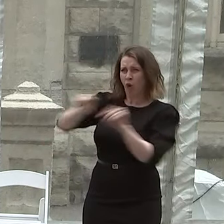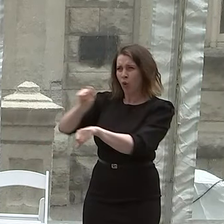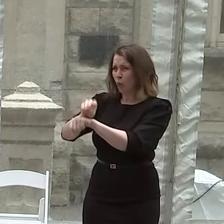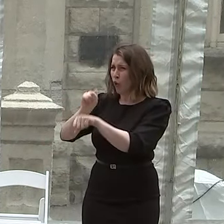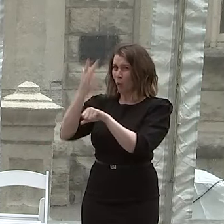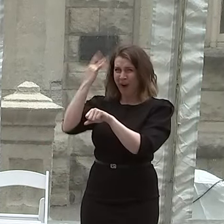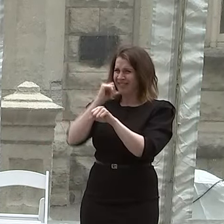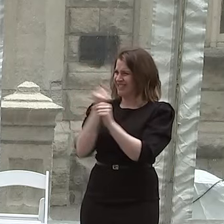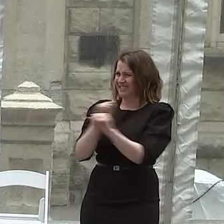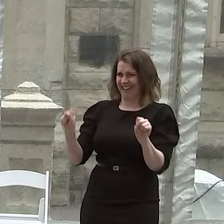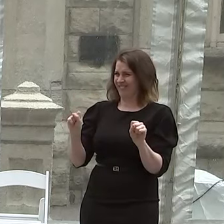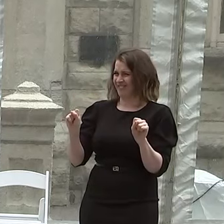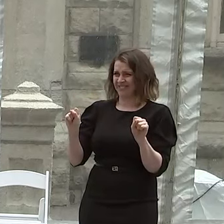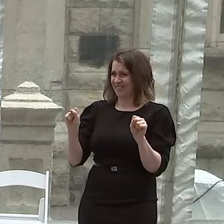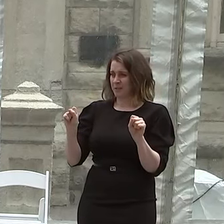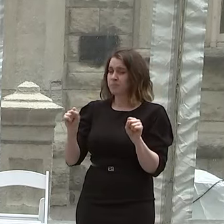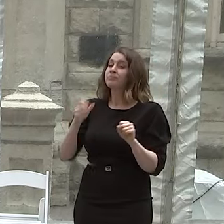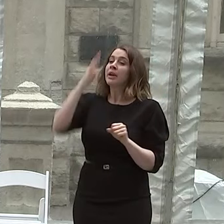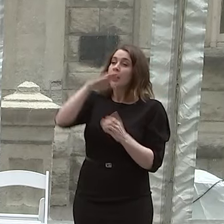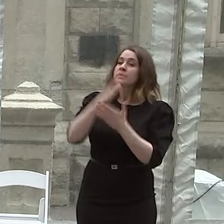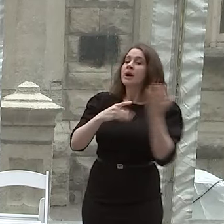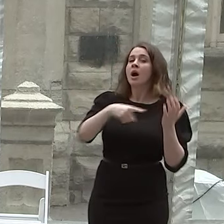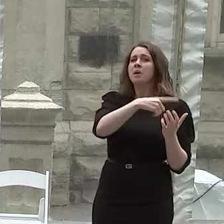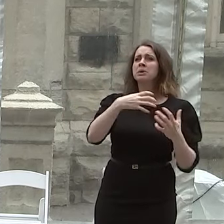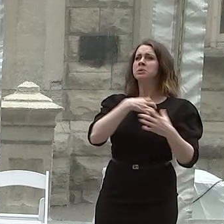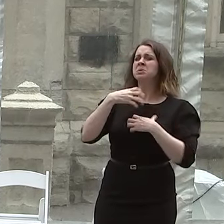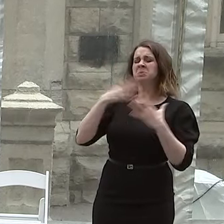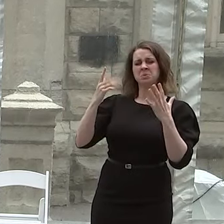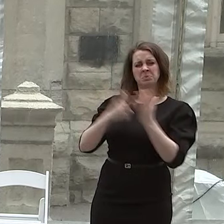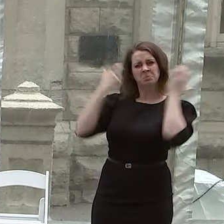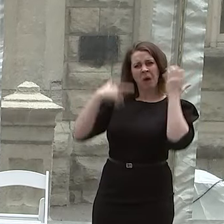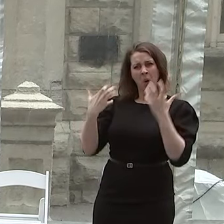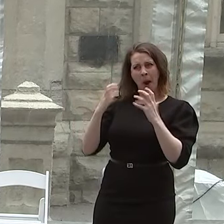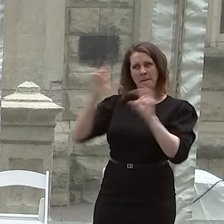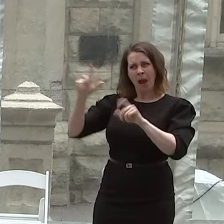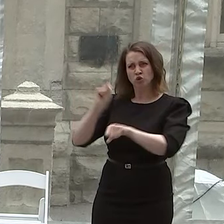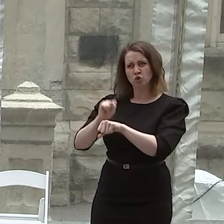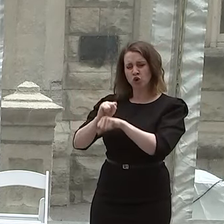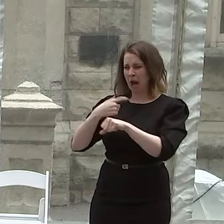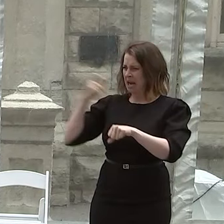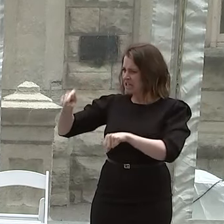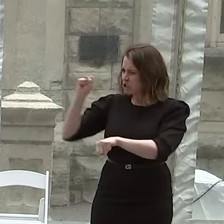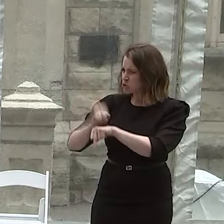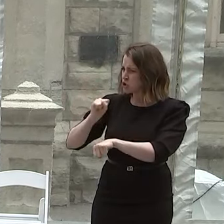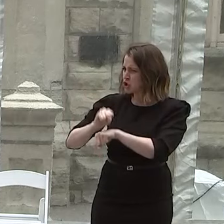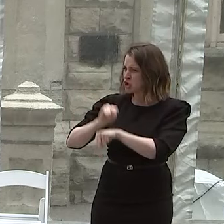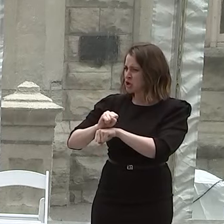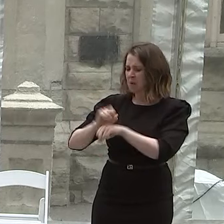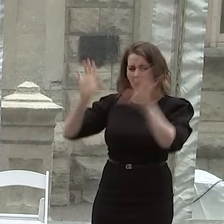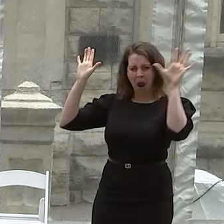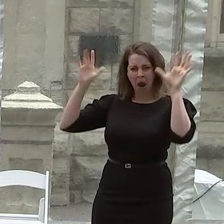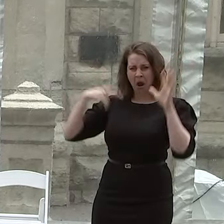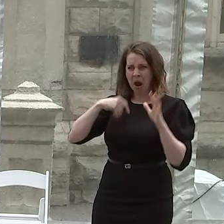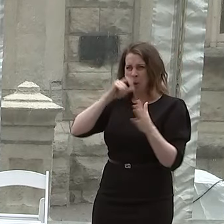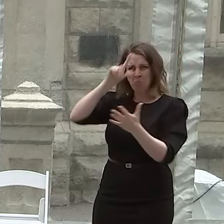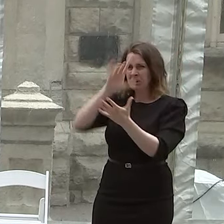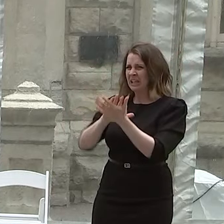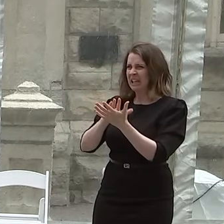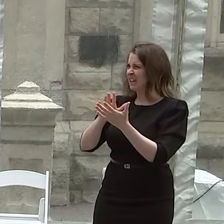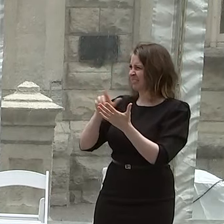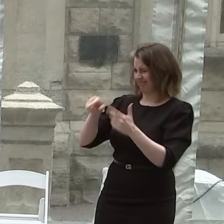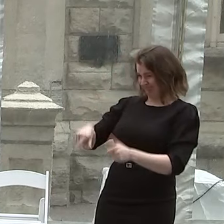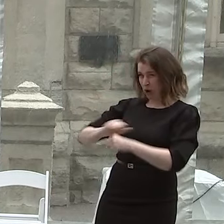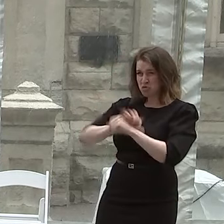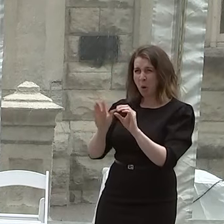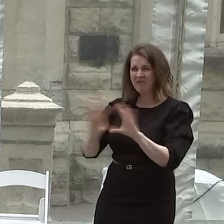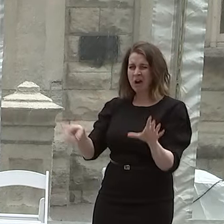person that you hear from that is demanding that they want to go back to work because they don't believe that this